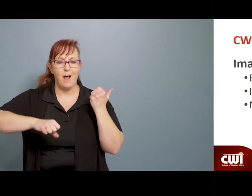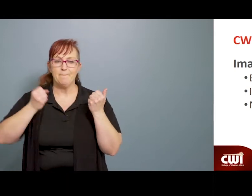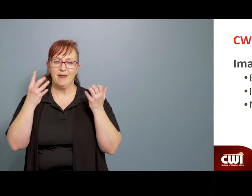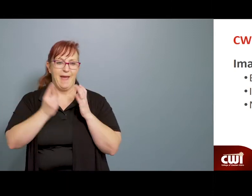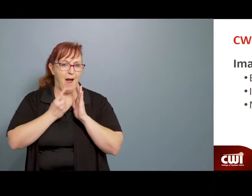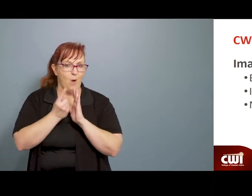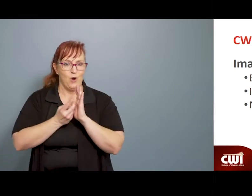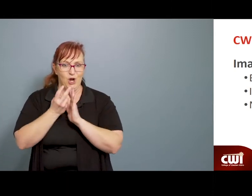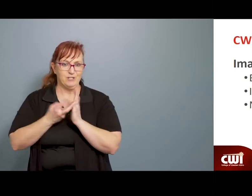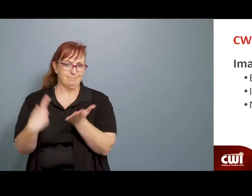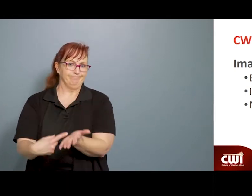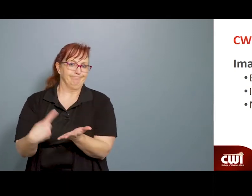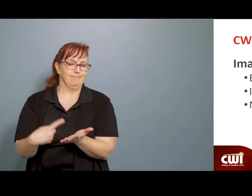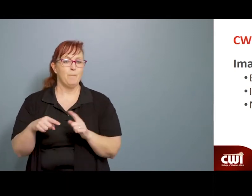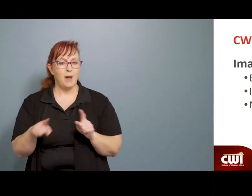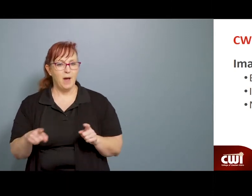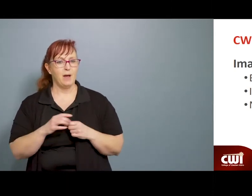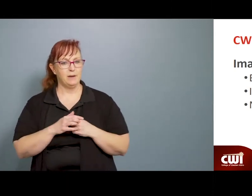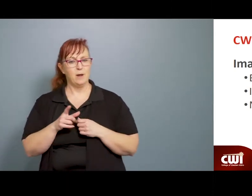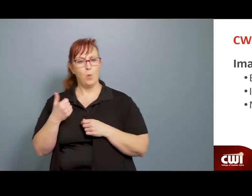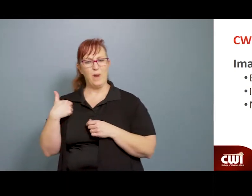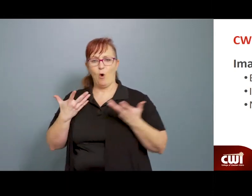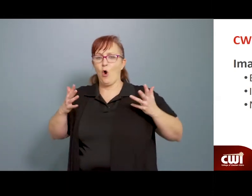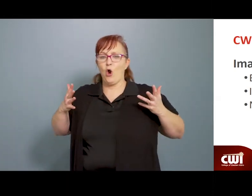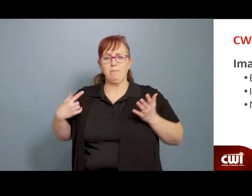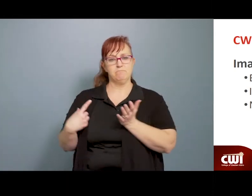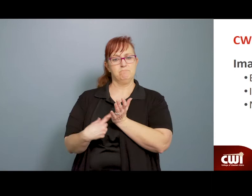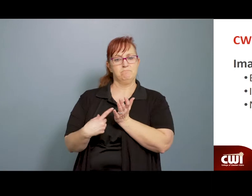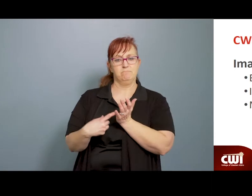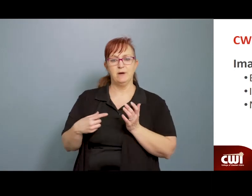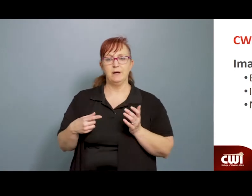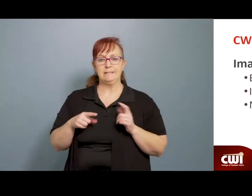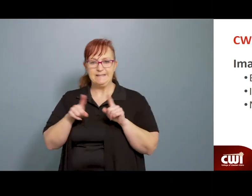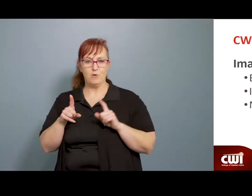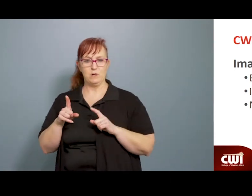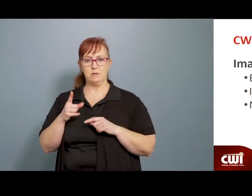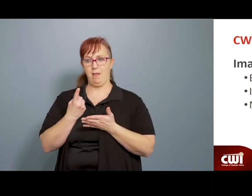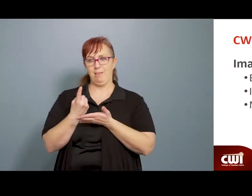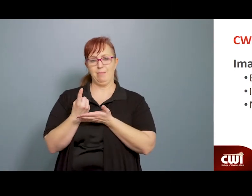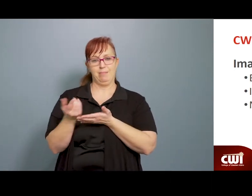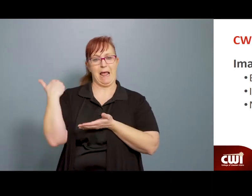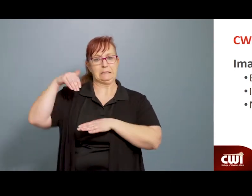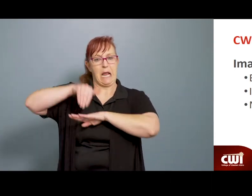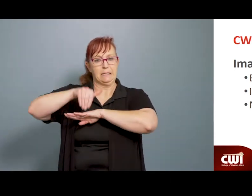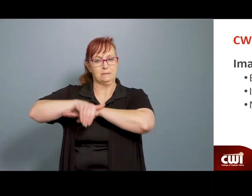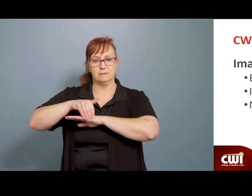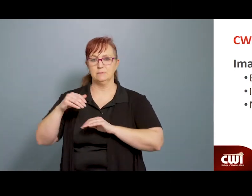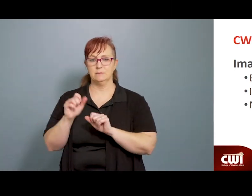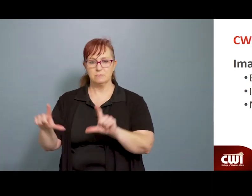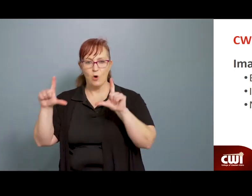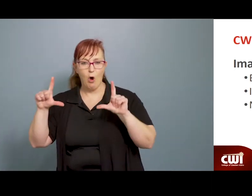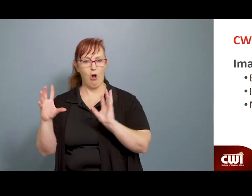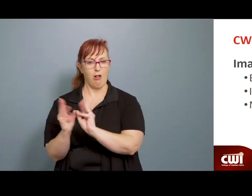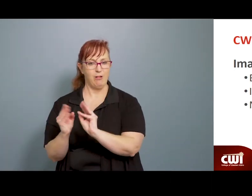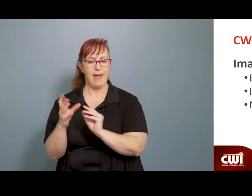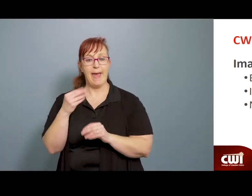our faculty on this call, we covered a lot of this in the calls that were held last evening and in your in-service